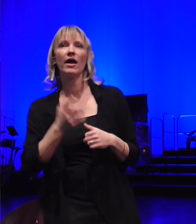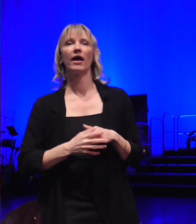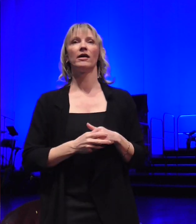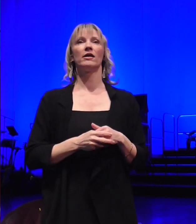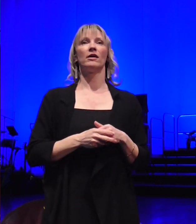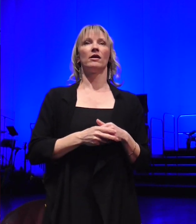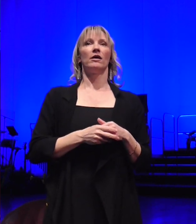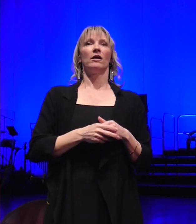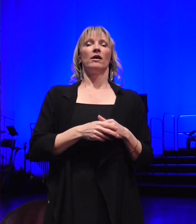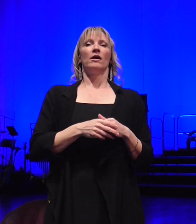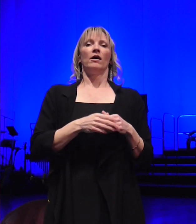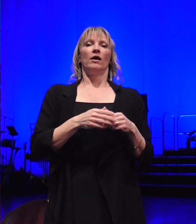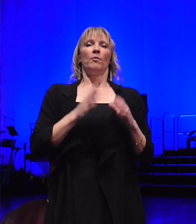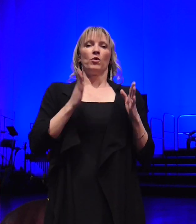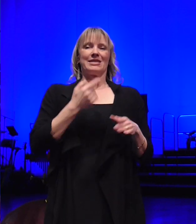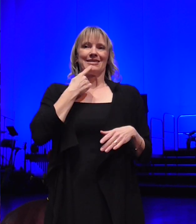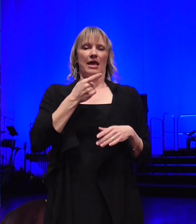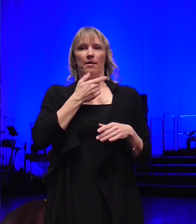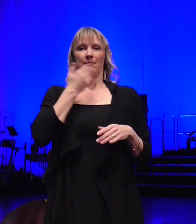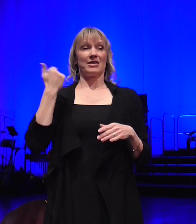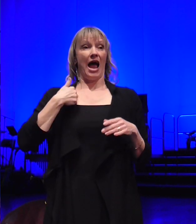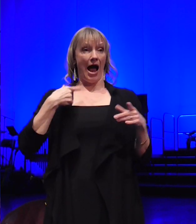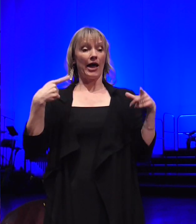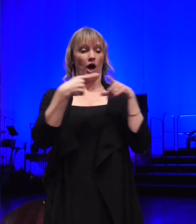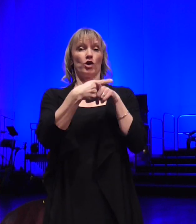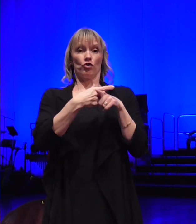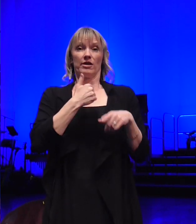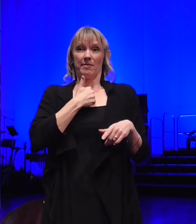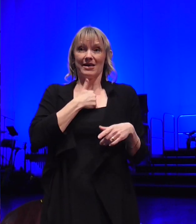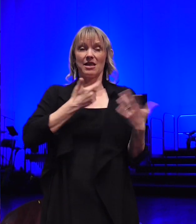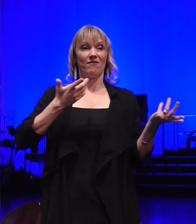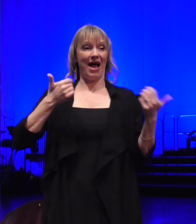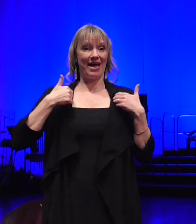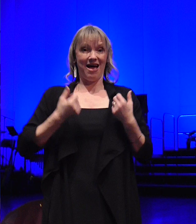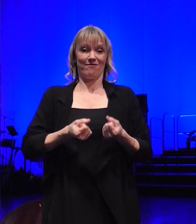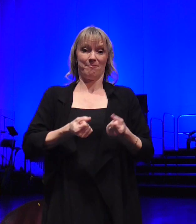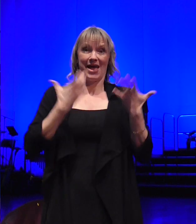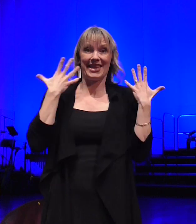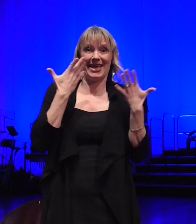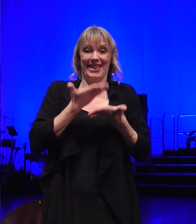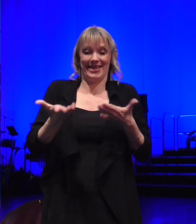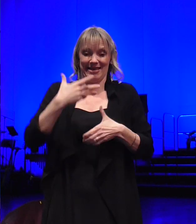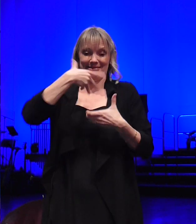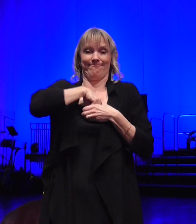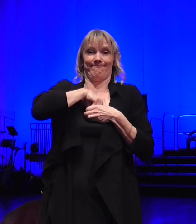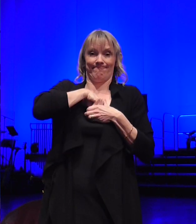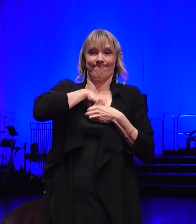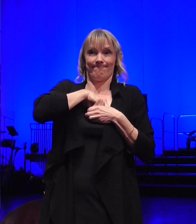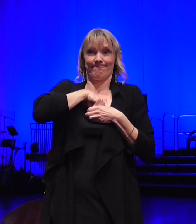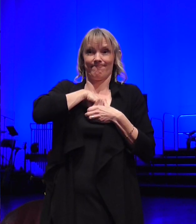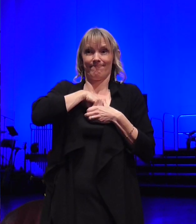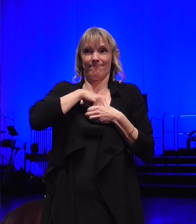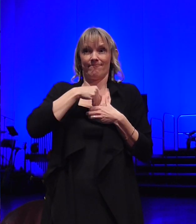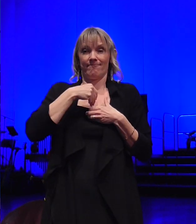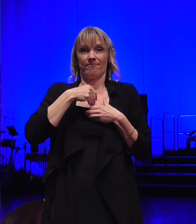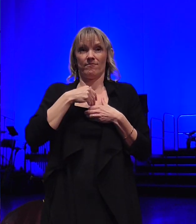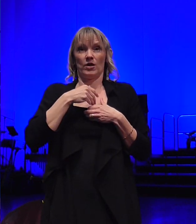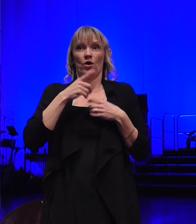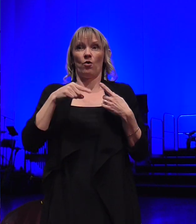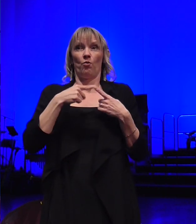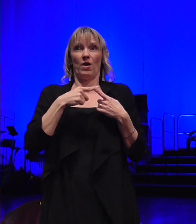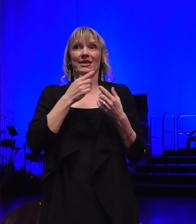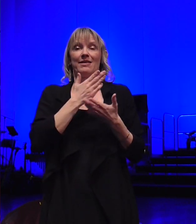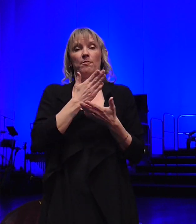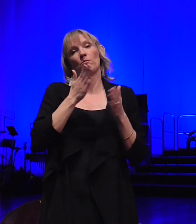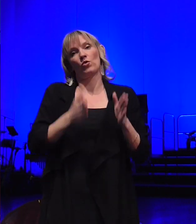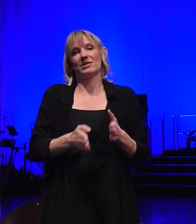it best. He said, so I contradict myself. I contain multitudes. Good response next time someone calls you on your